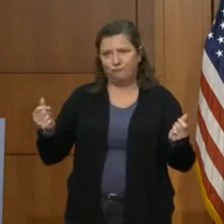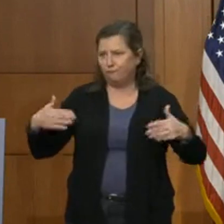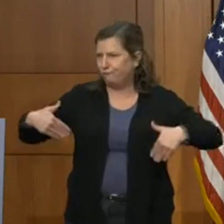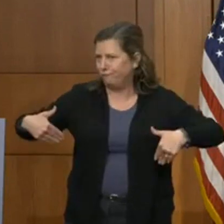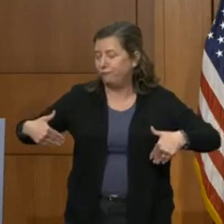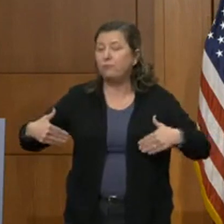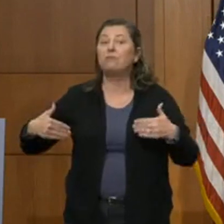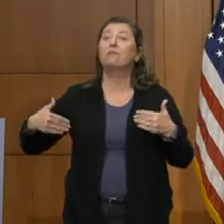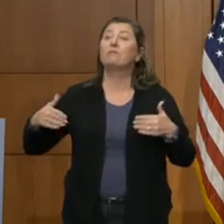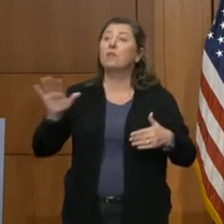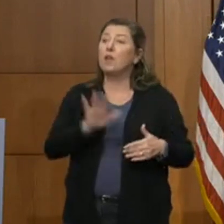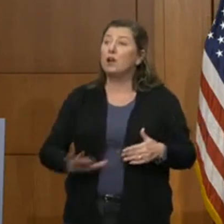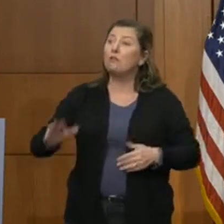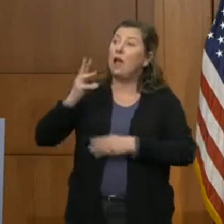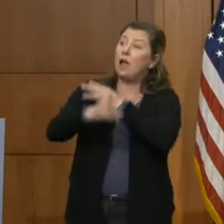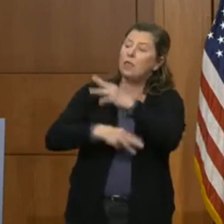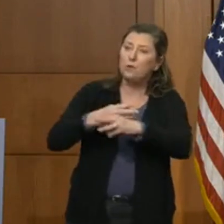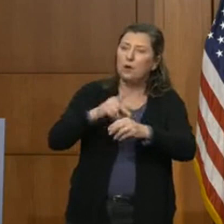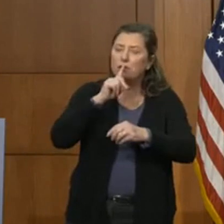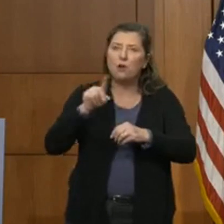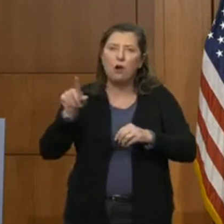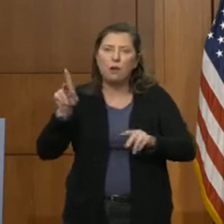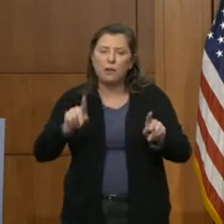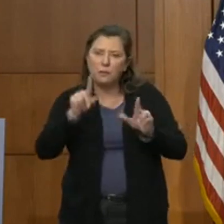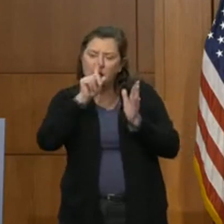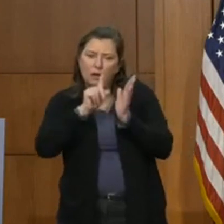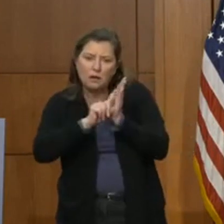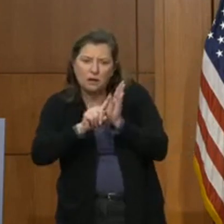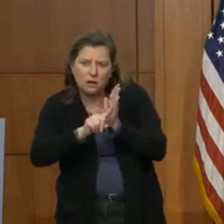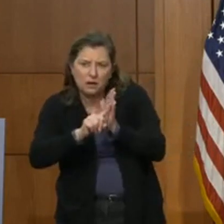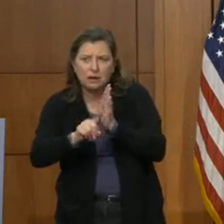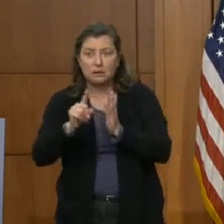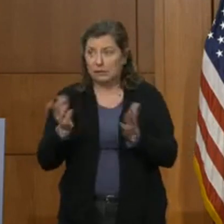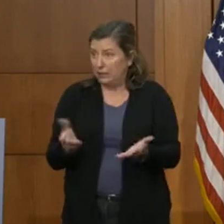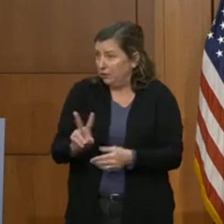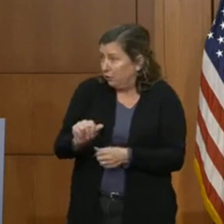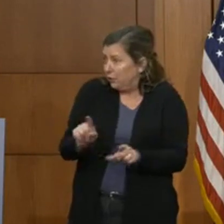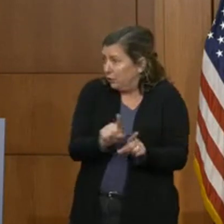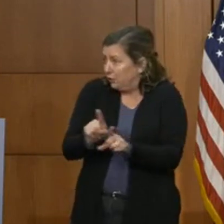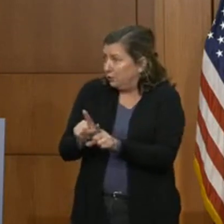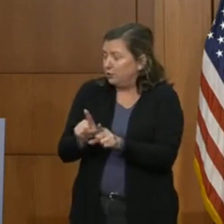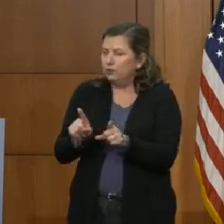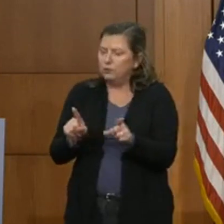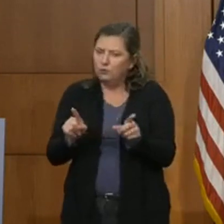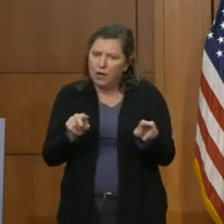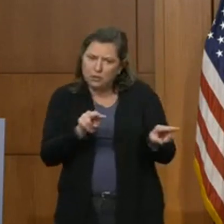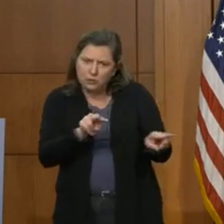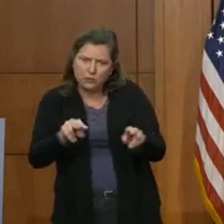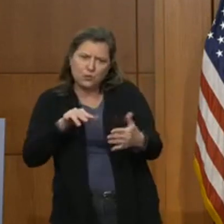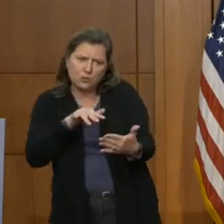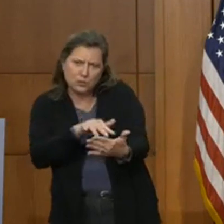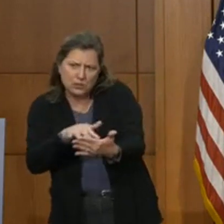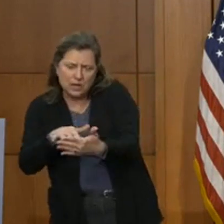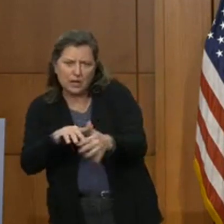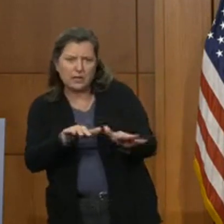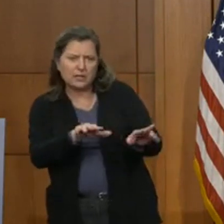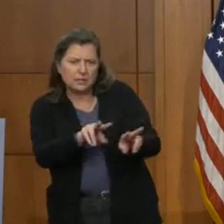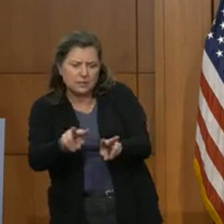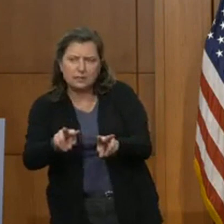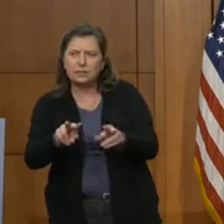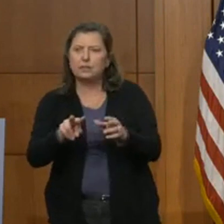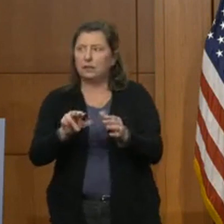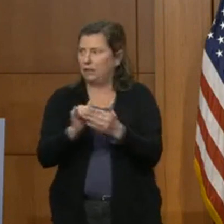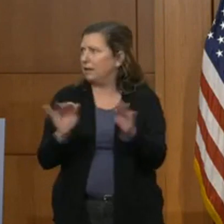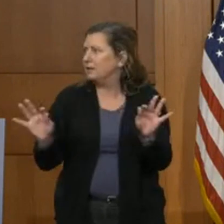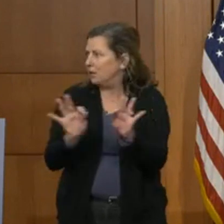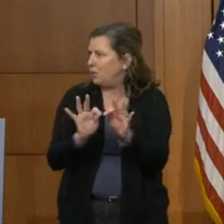on across the world, certainly in our country and here in Virginia, controlled studies, which are very important.